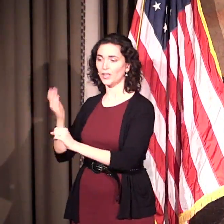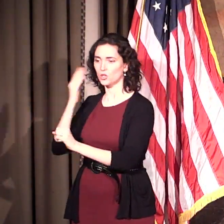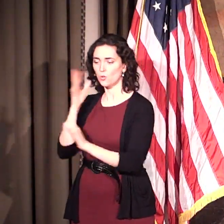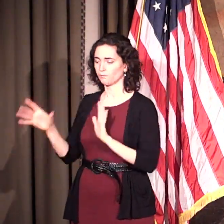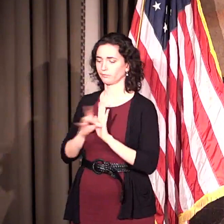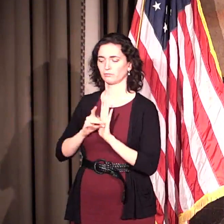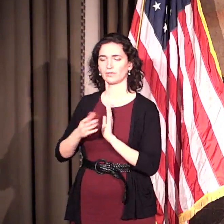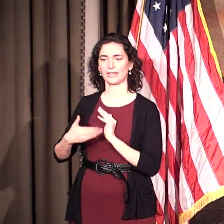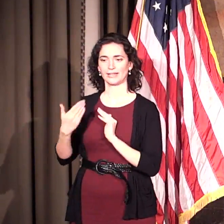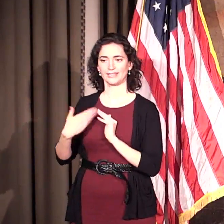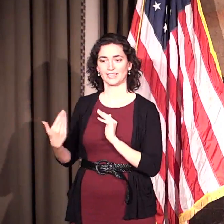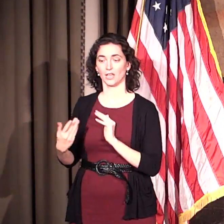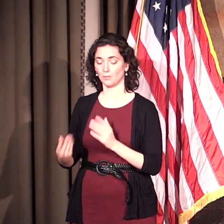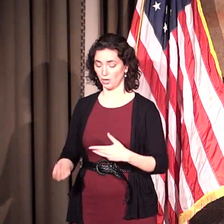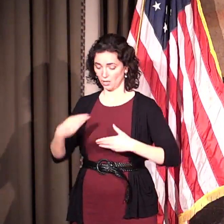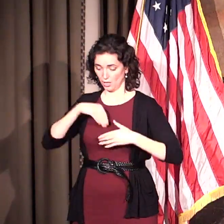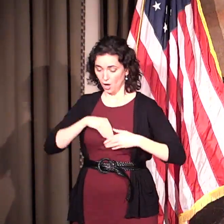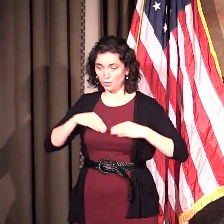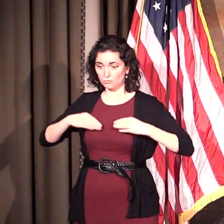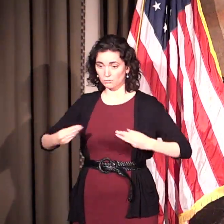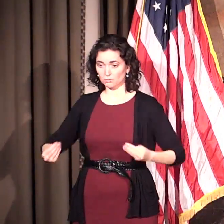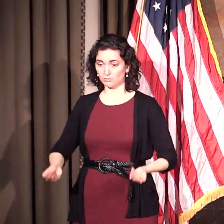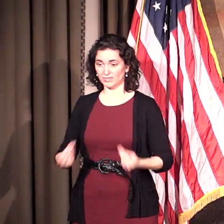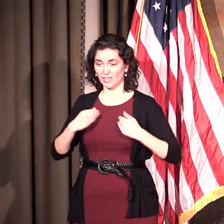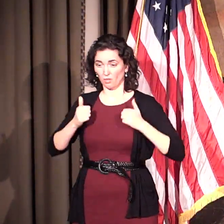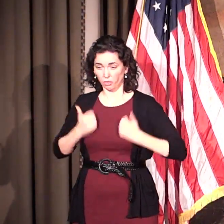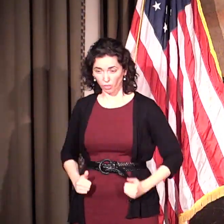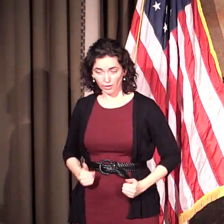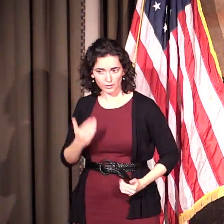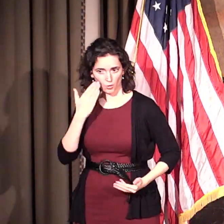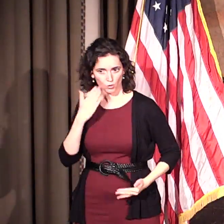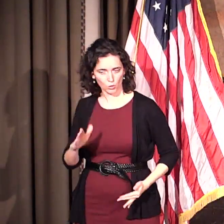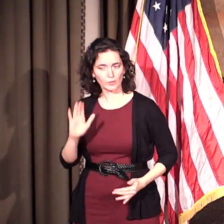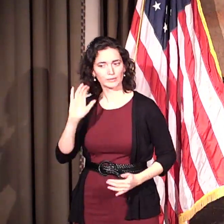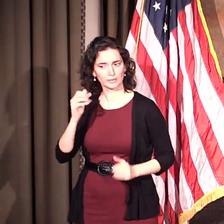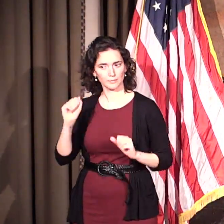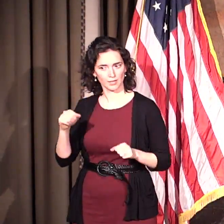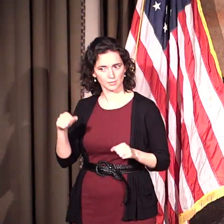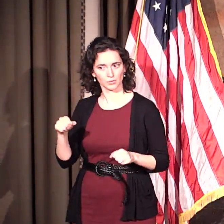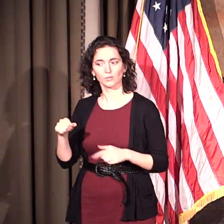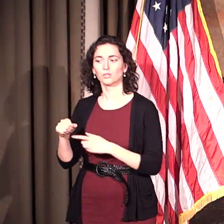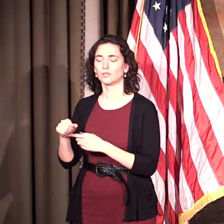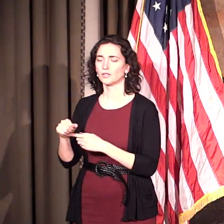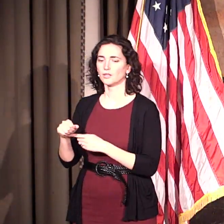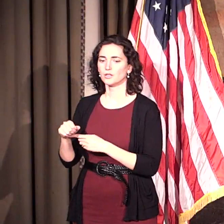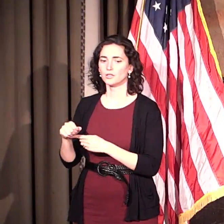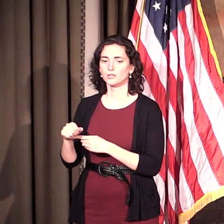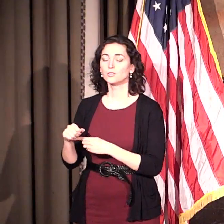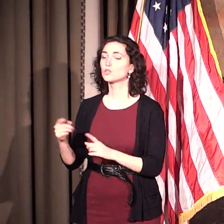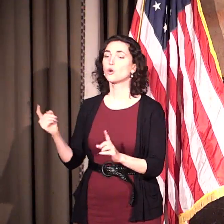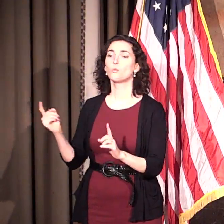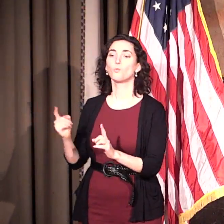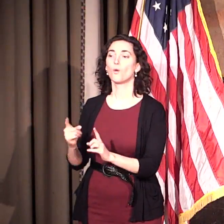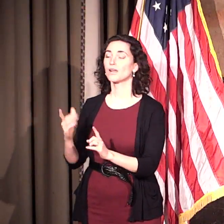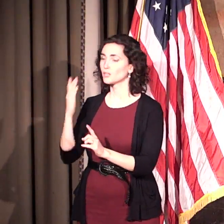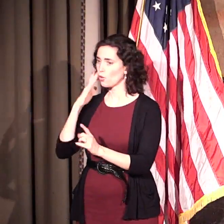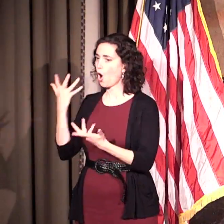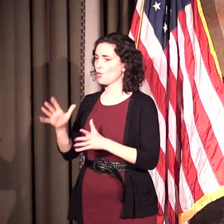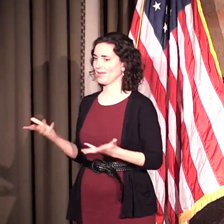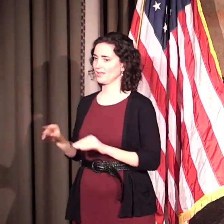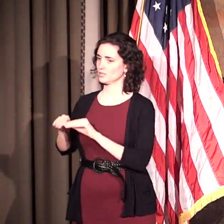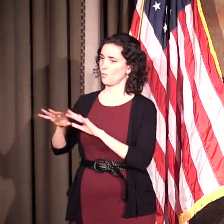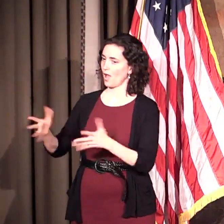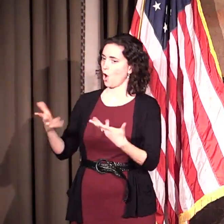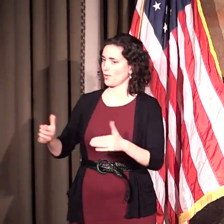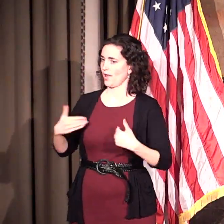sick. And we do believe at the moment that the Pfizer and Moderna vaccines are a good match for it. So it's about mitigating the spread at